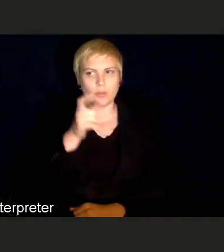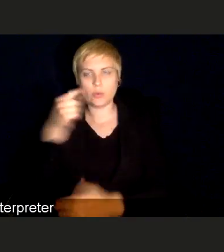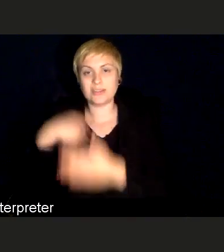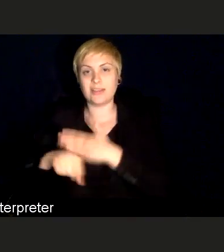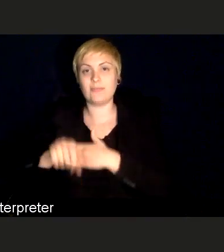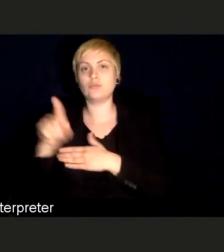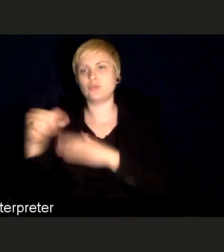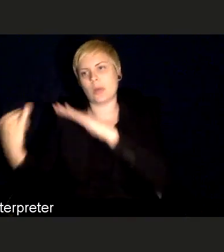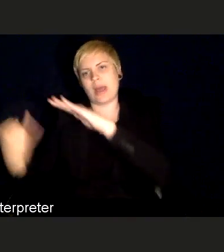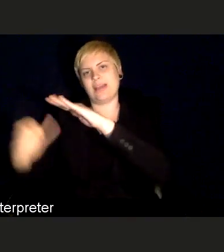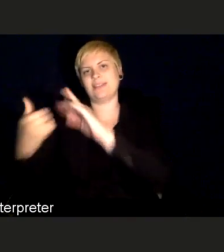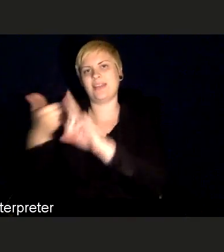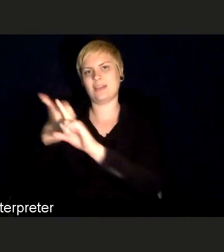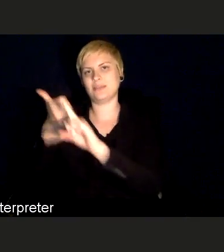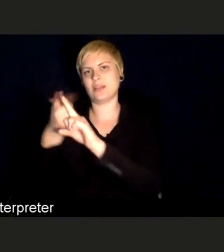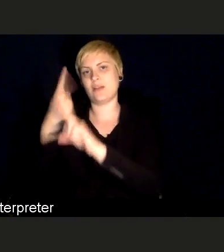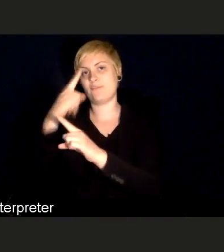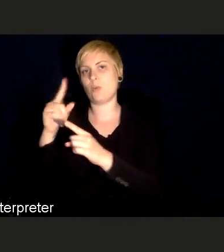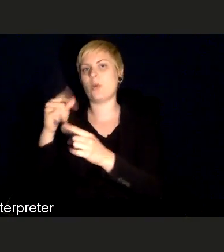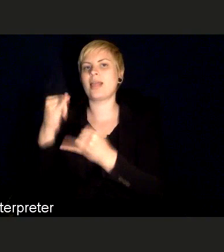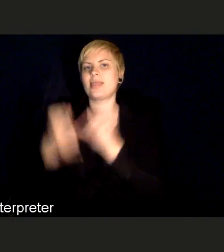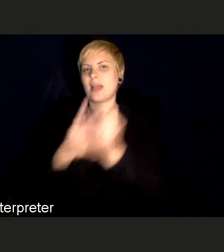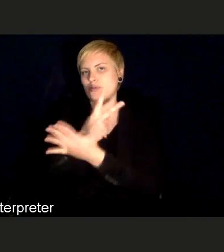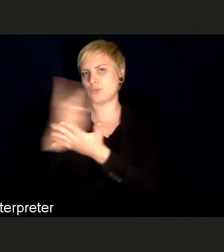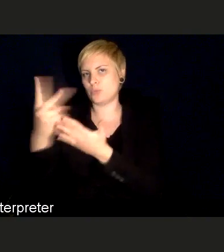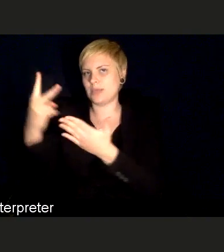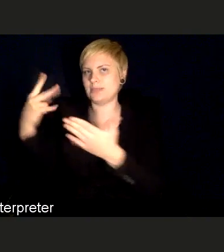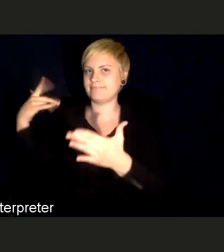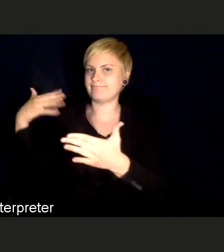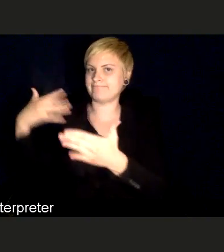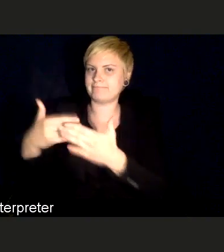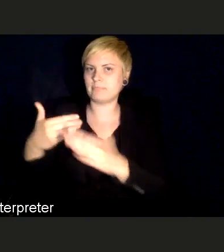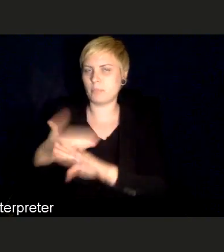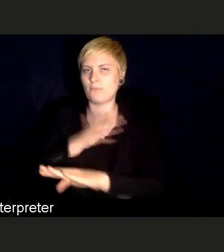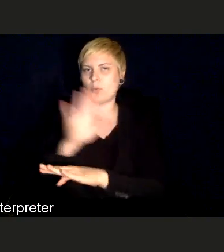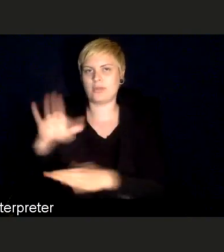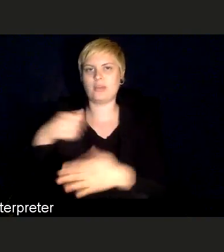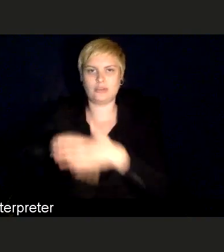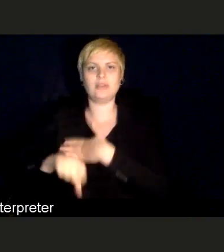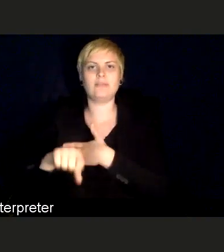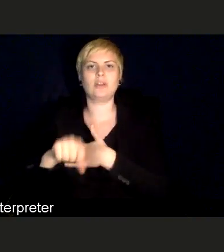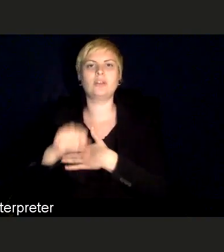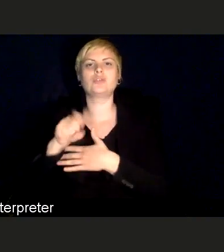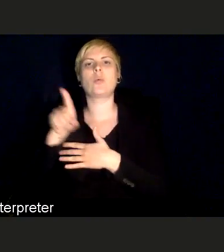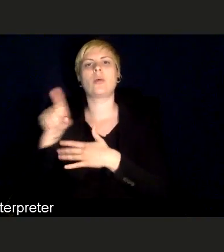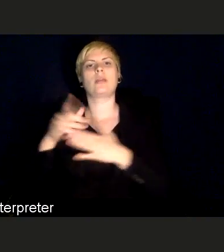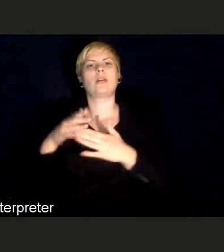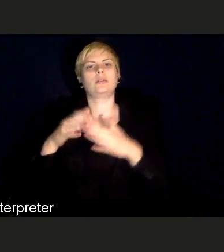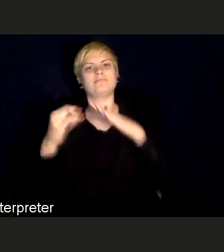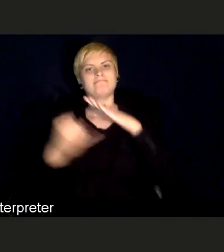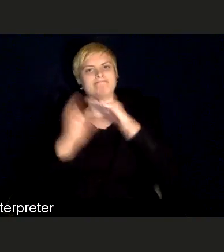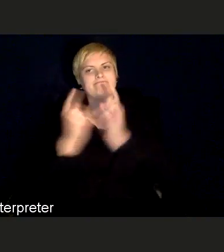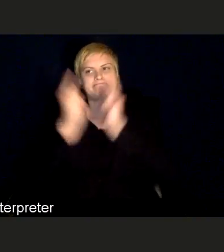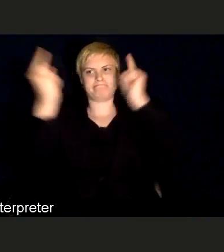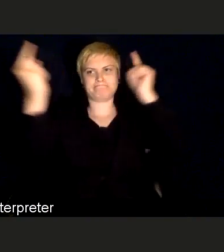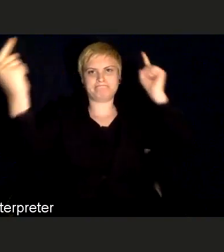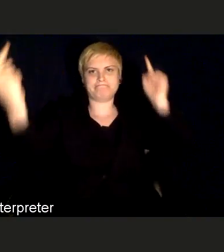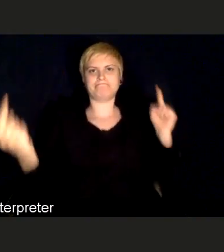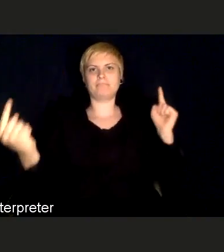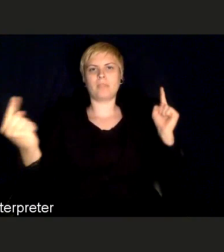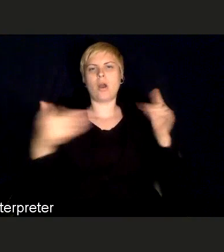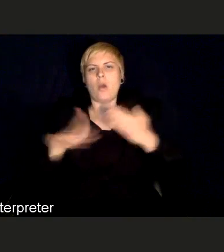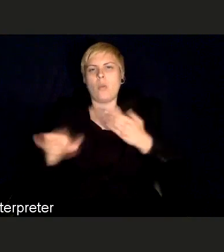self-quarantined for the last 2 weeks leading up to their delivery. So that really keeps them away from anybody in the public that could possibly give